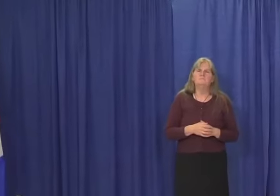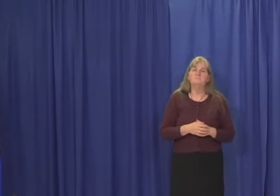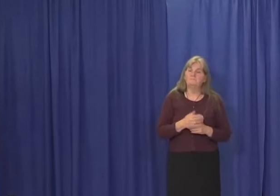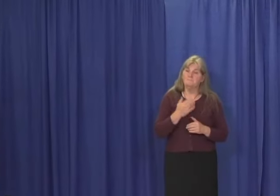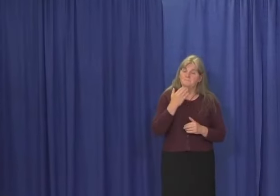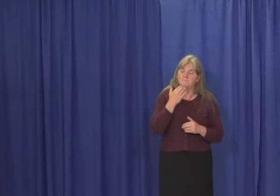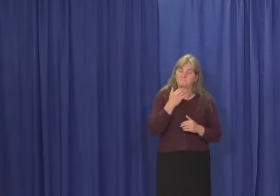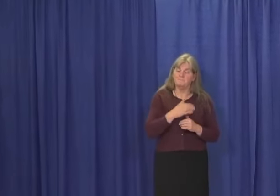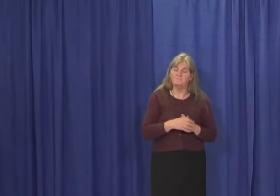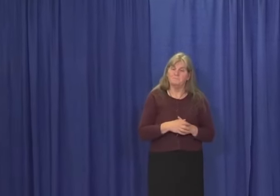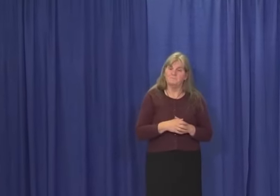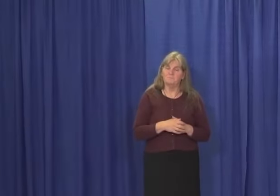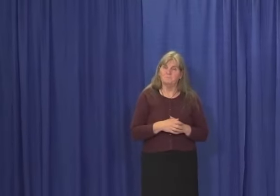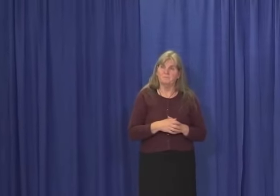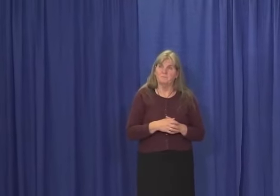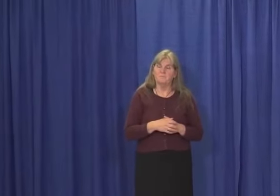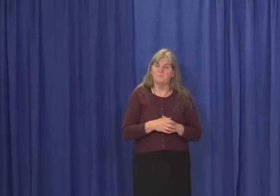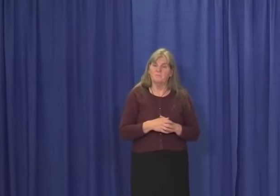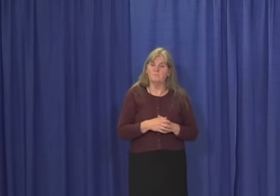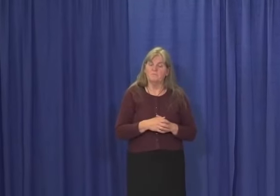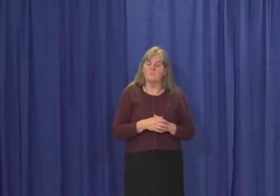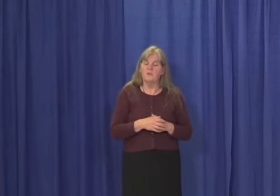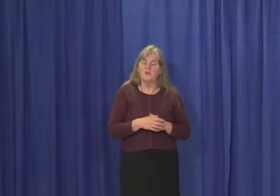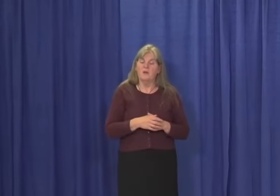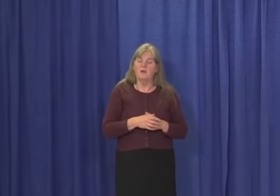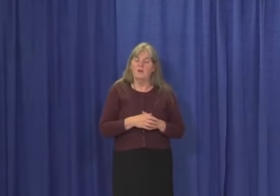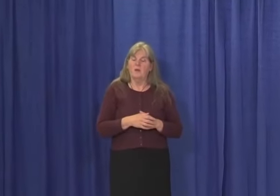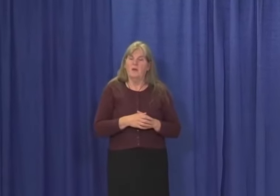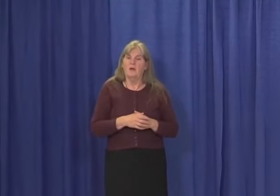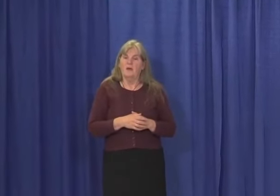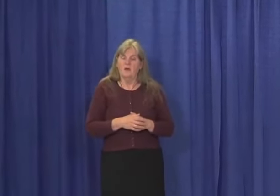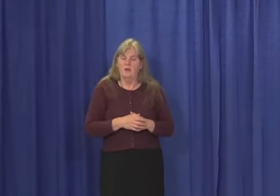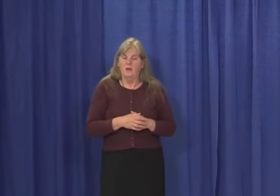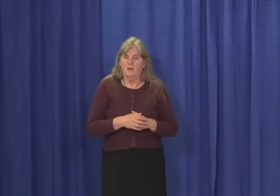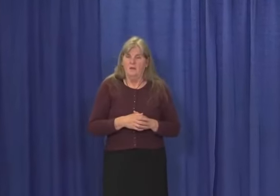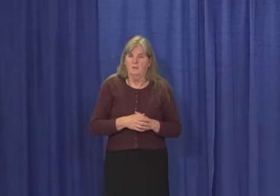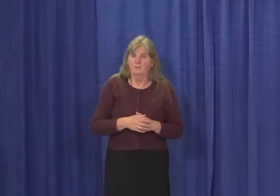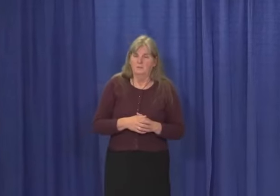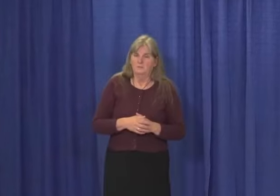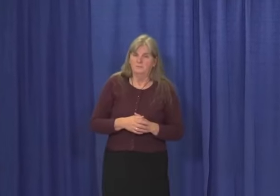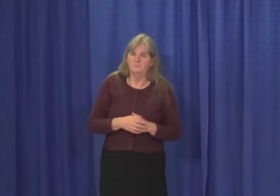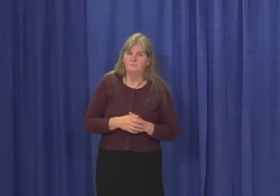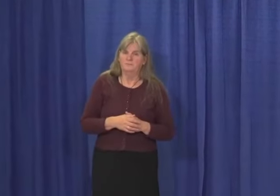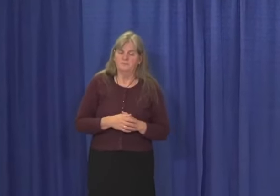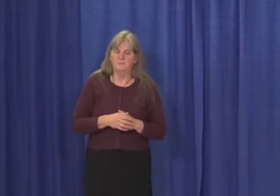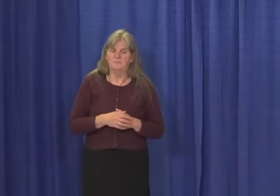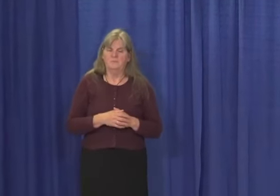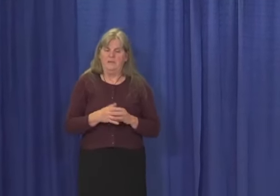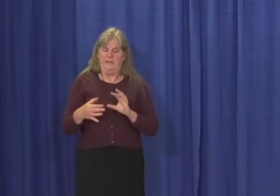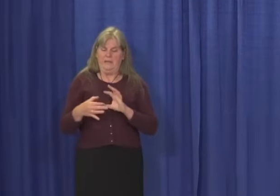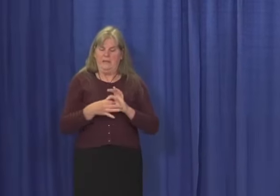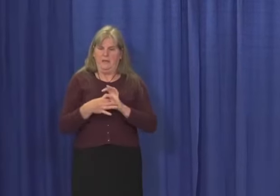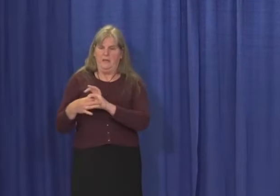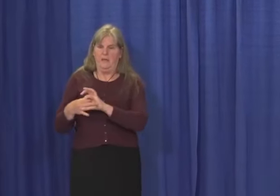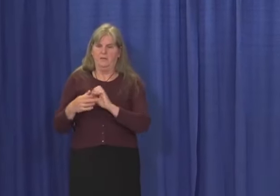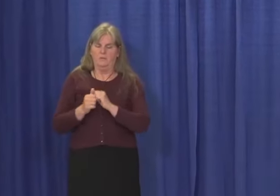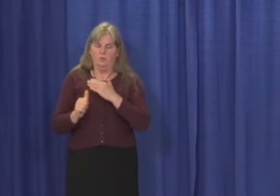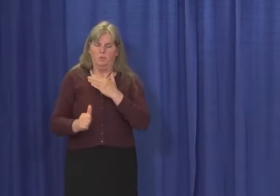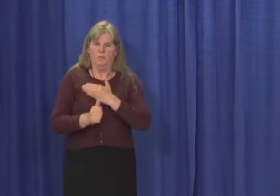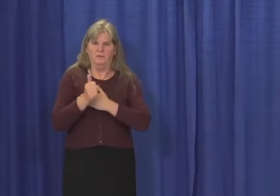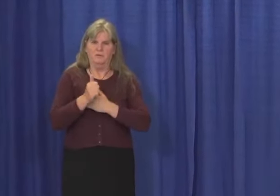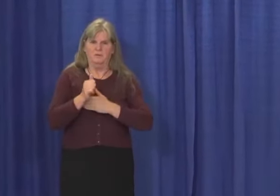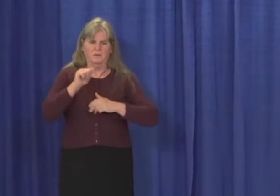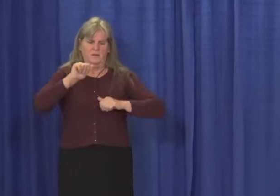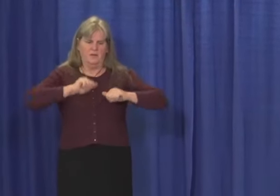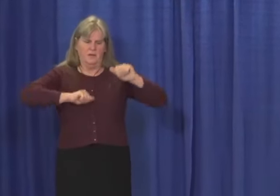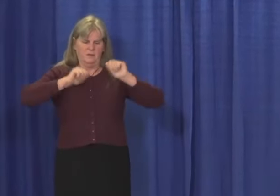Thanks, Luke. I think what we will see again, and I think it comes back into that risk assessment, is I